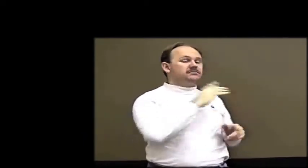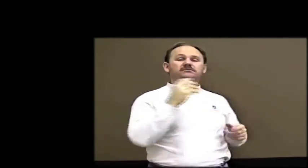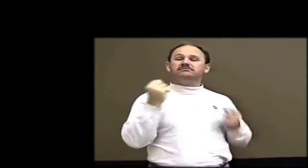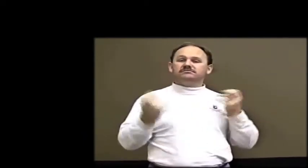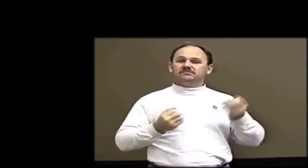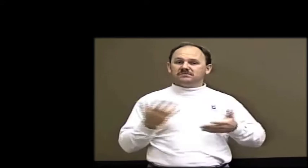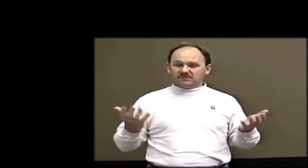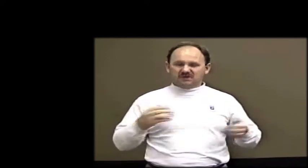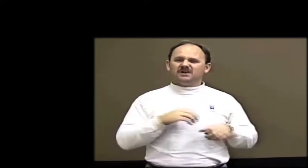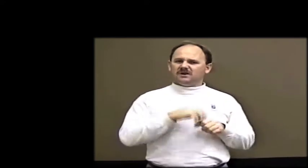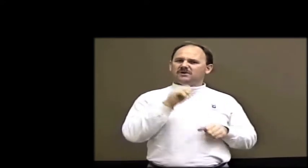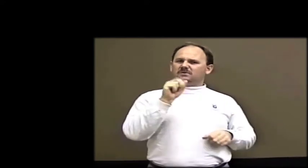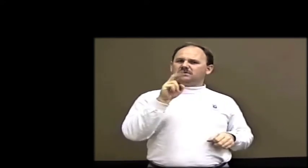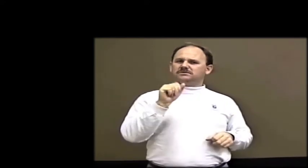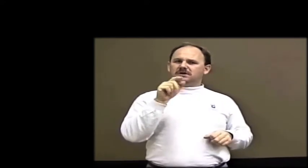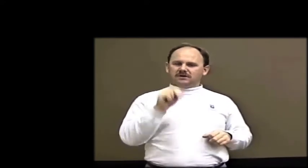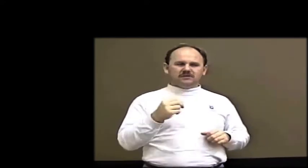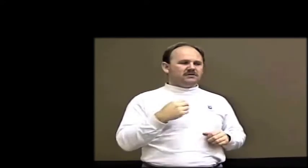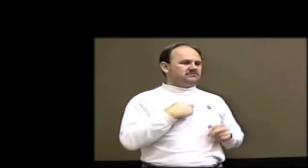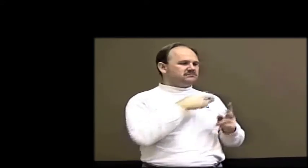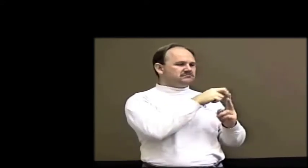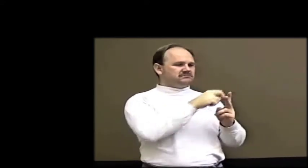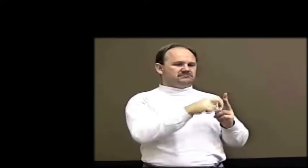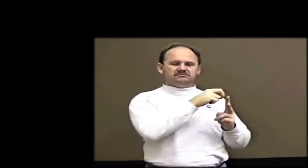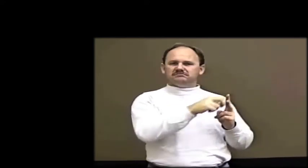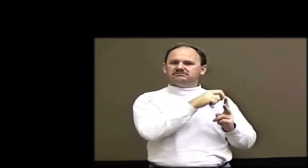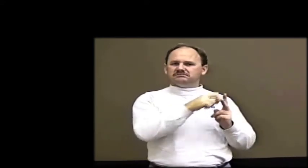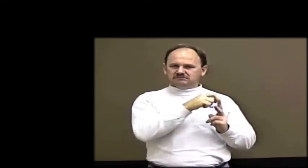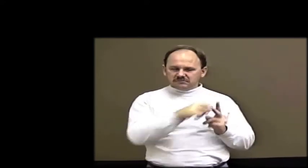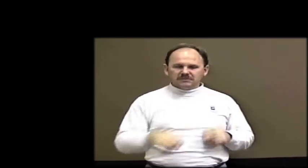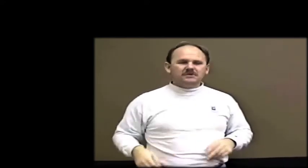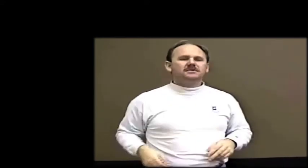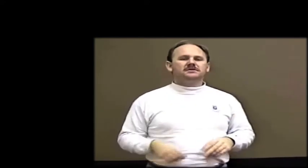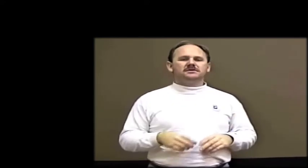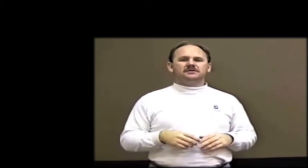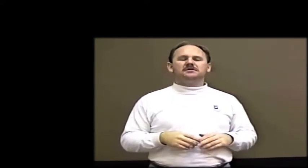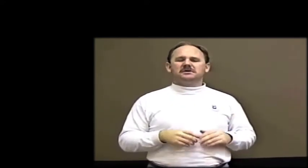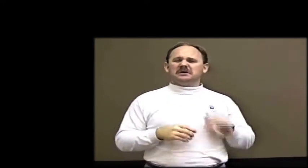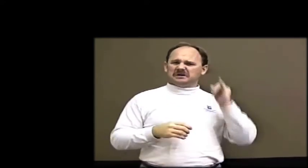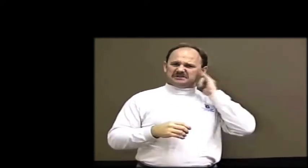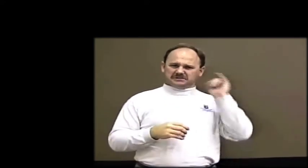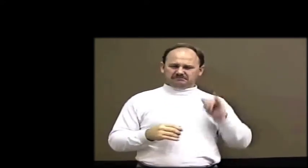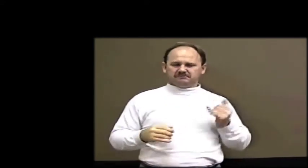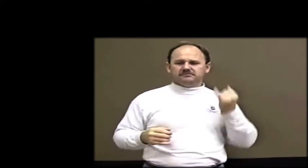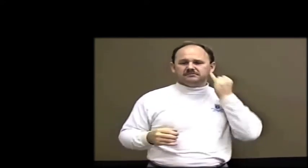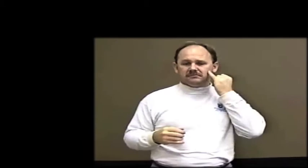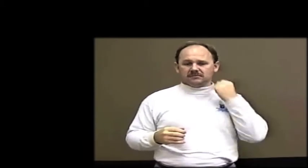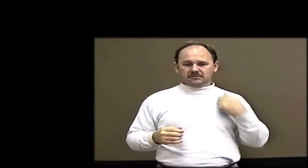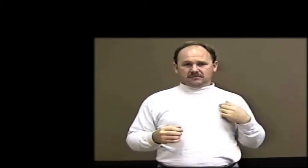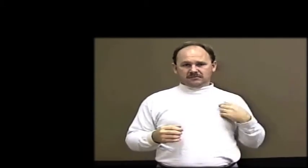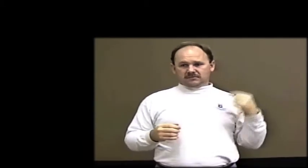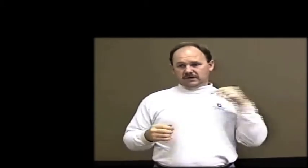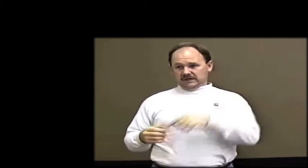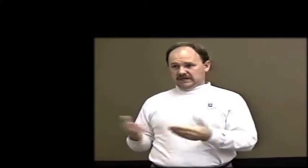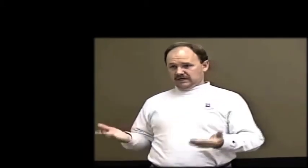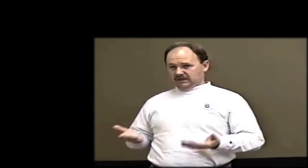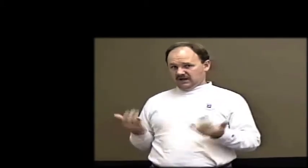language called Auslan. Deaf people use the TTY. This is a phone that deaf people use, which is a telecommunication device.